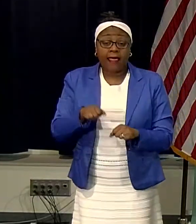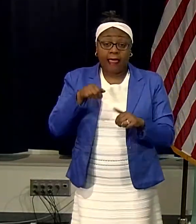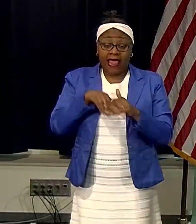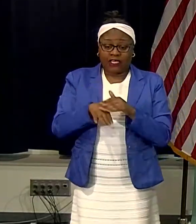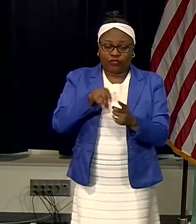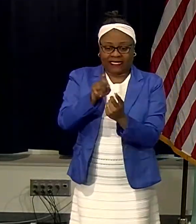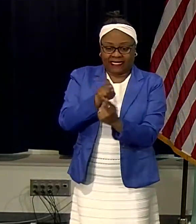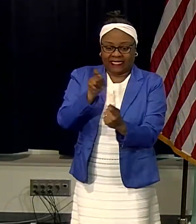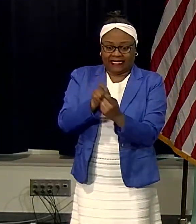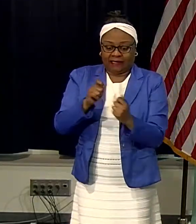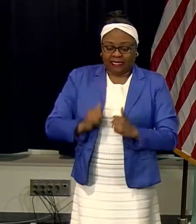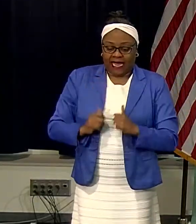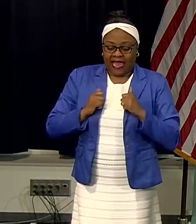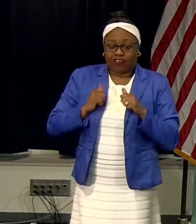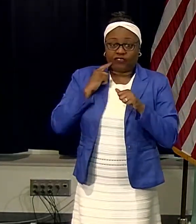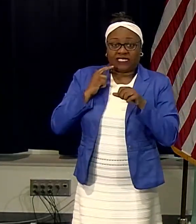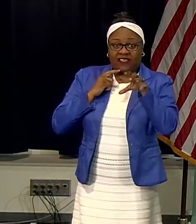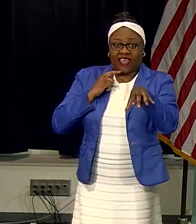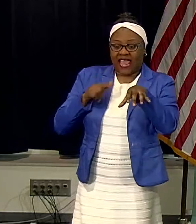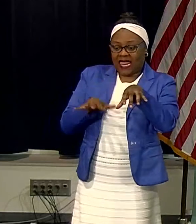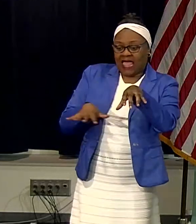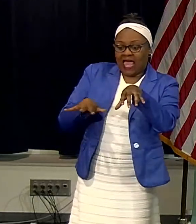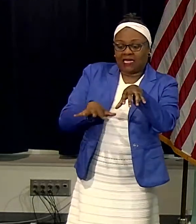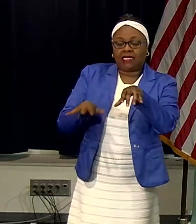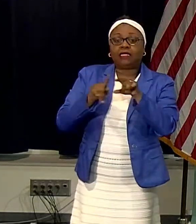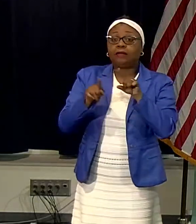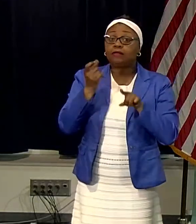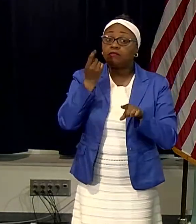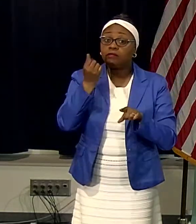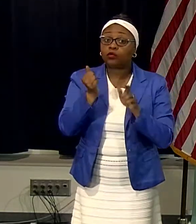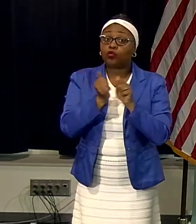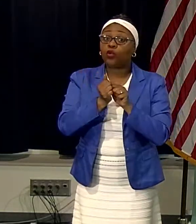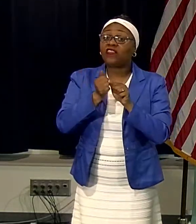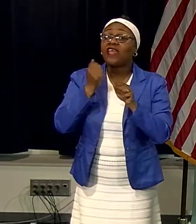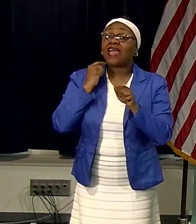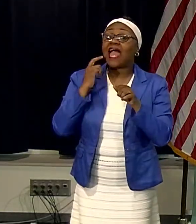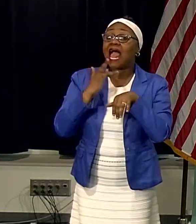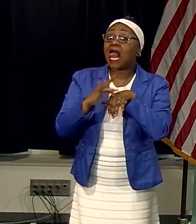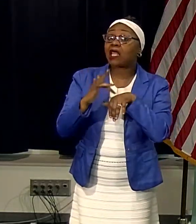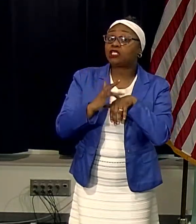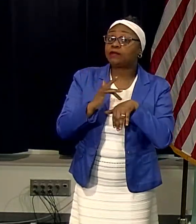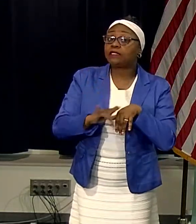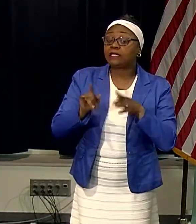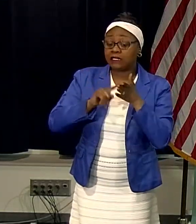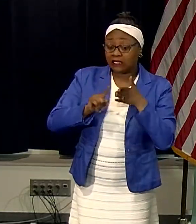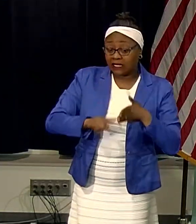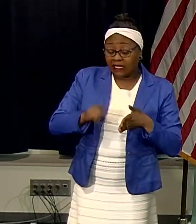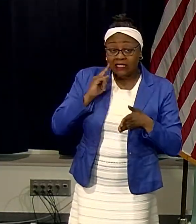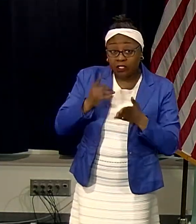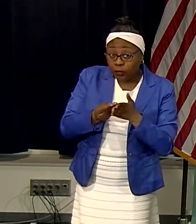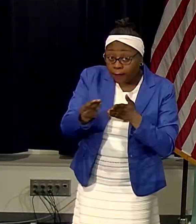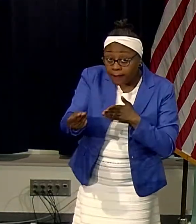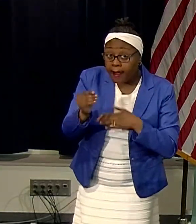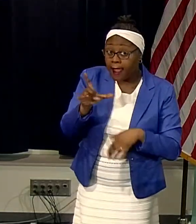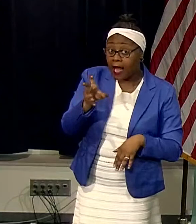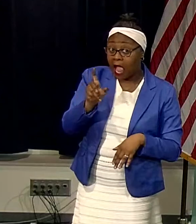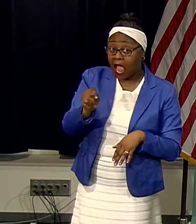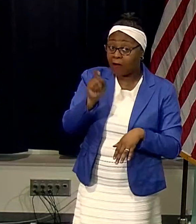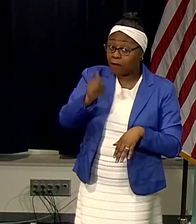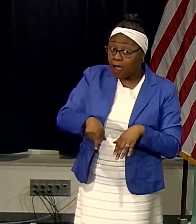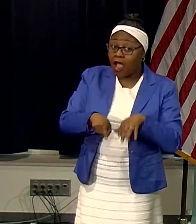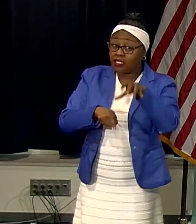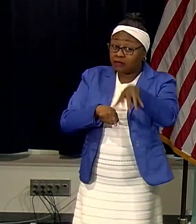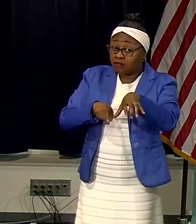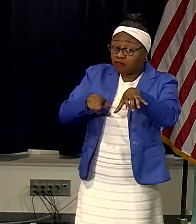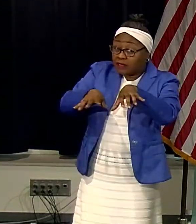address of that lot, but keep in mind with our eligibility check, in order to purchase that lot, you do have to be directly adjacent to